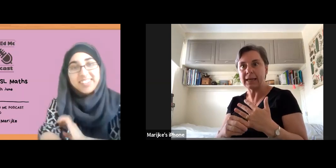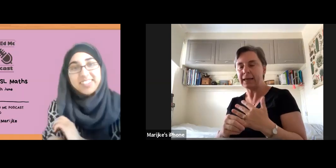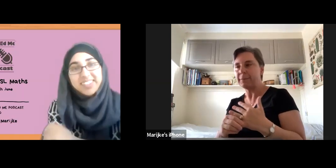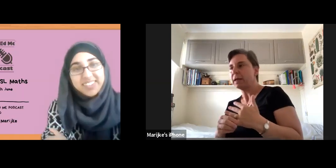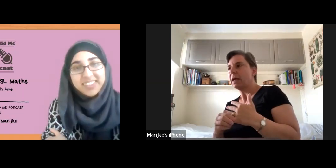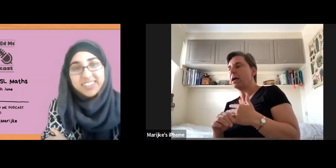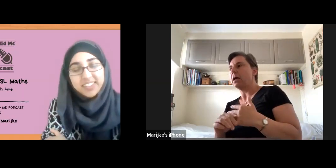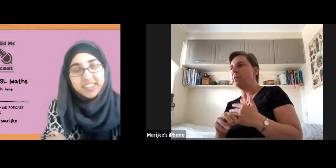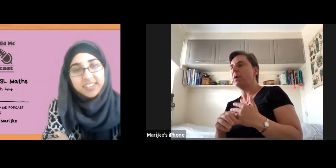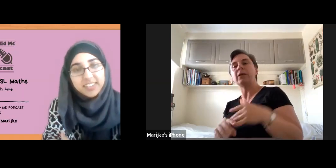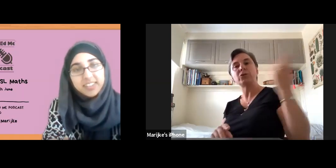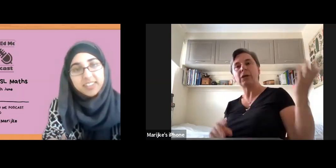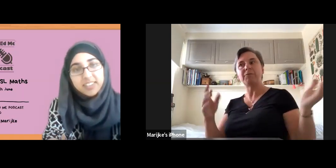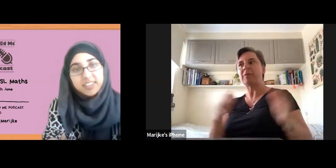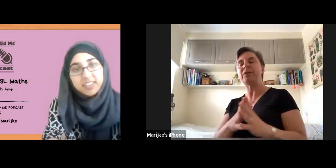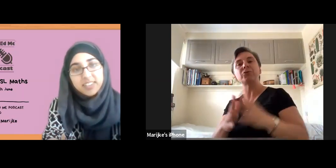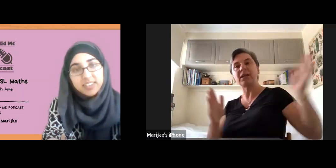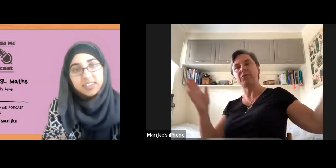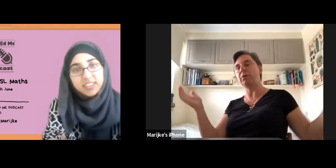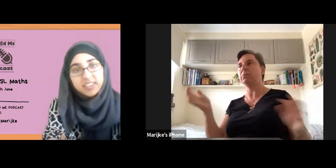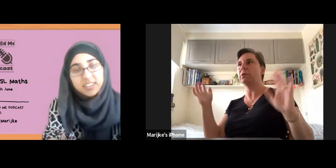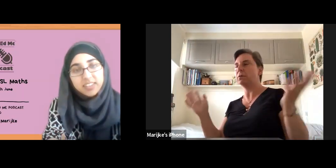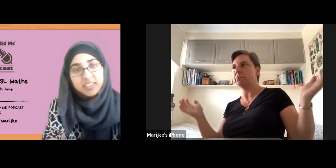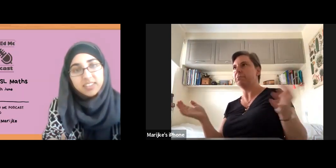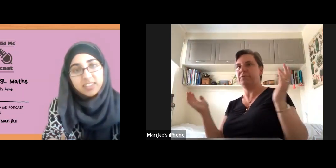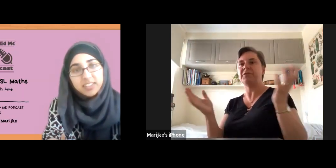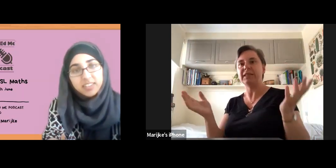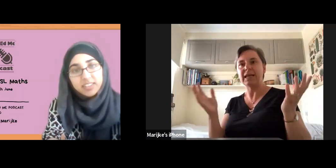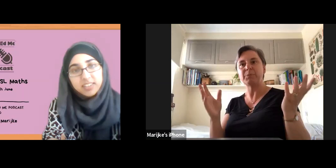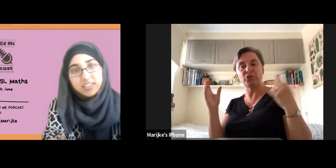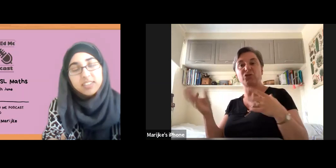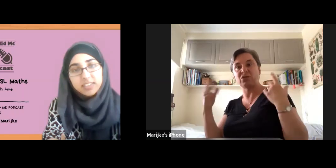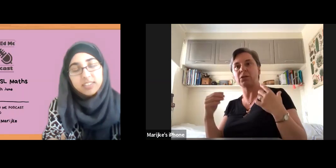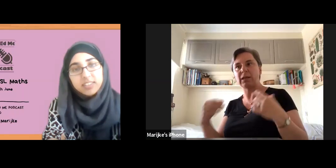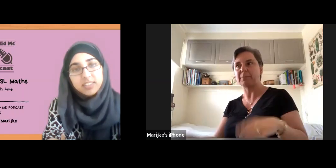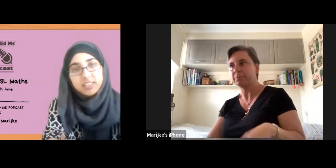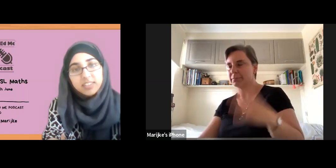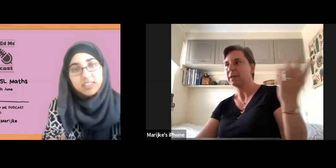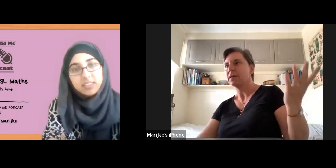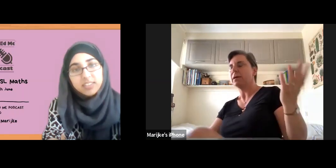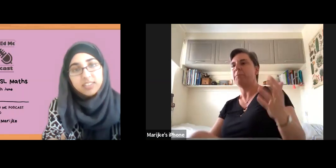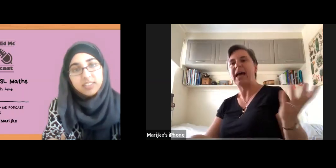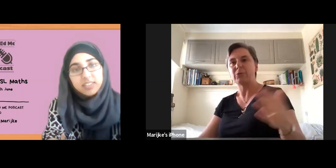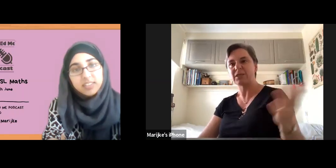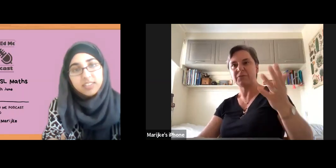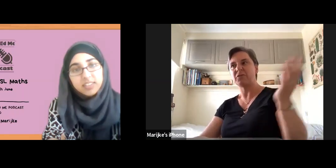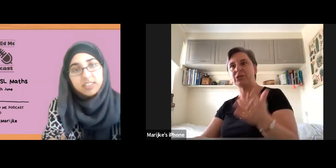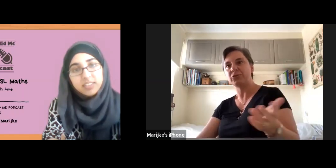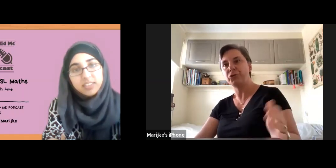Yeah. Well, I've been tutoring for, you know, 15 years, but just, you know, like parents of children who knew